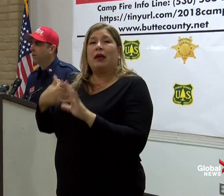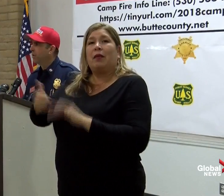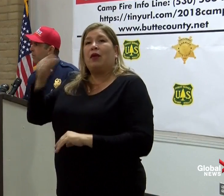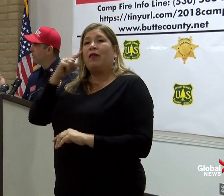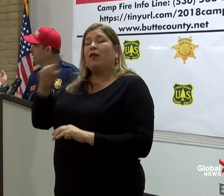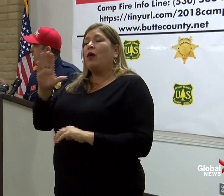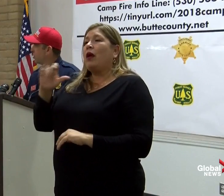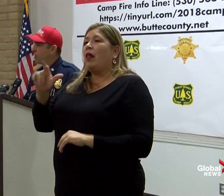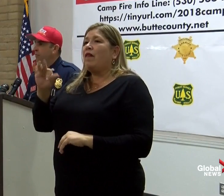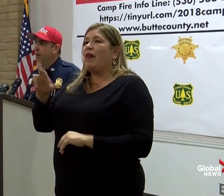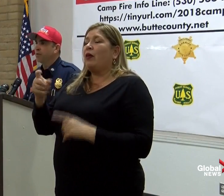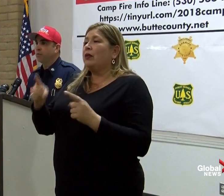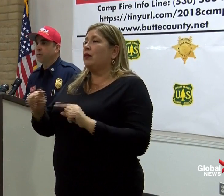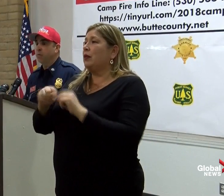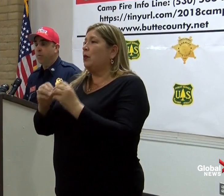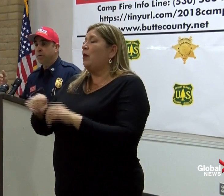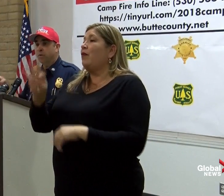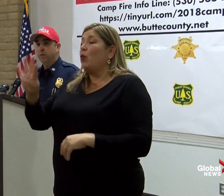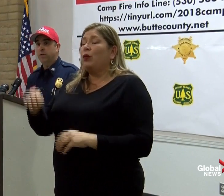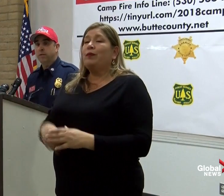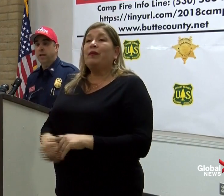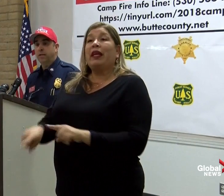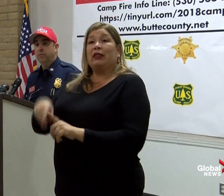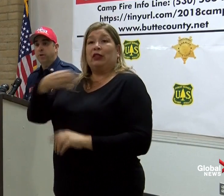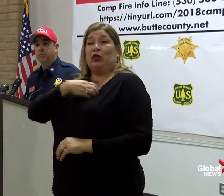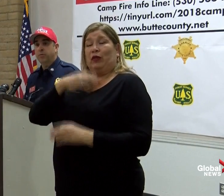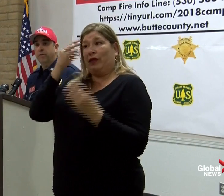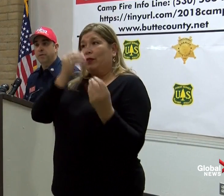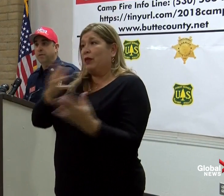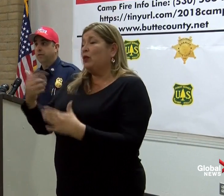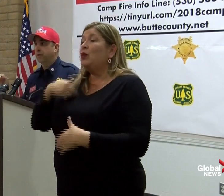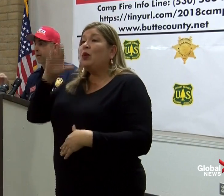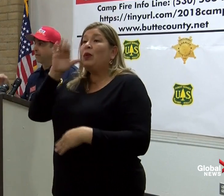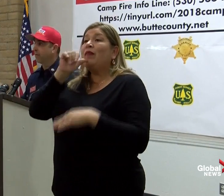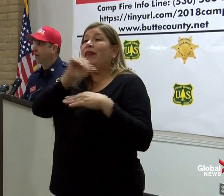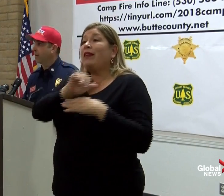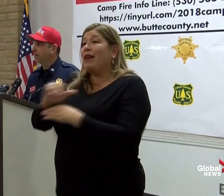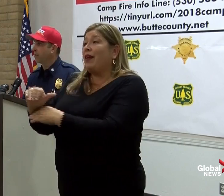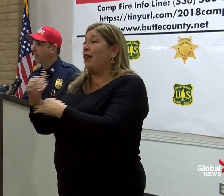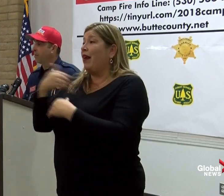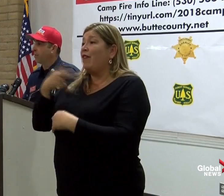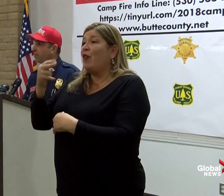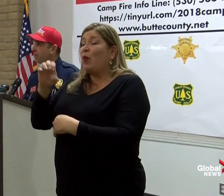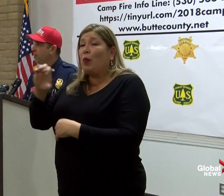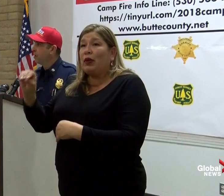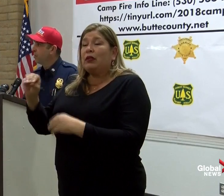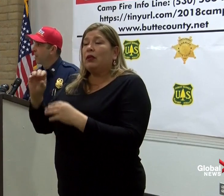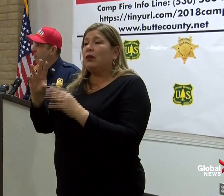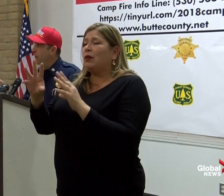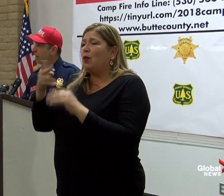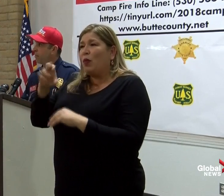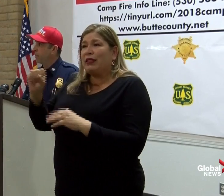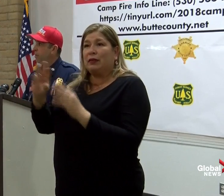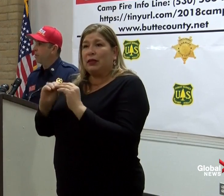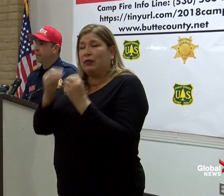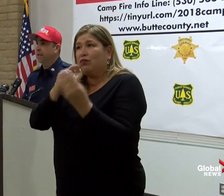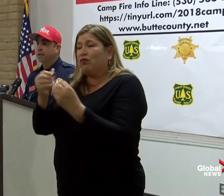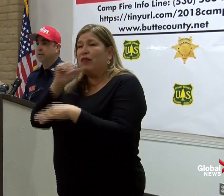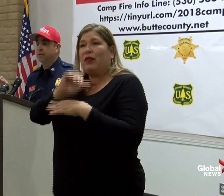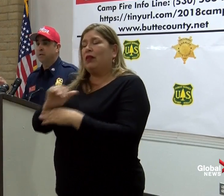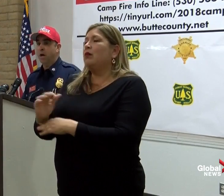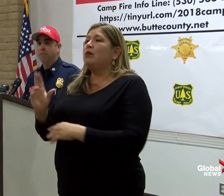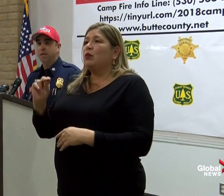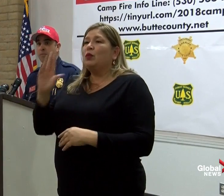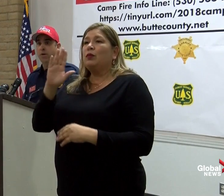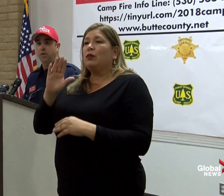4. As the Sheriff mentioned, we won't be holding nightly press briefings here at the Fire Incident Command Post, but I want everyone to know that